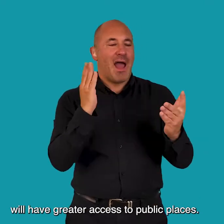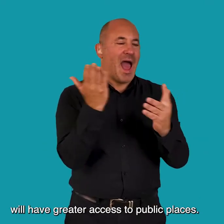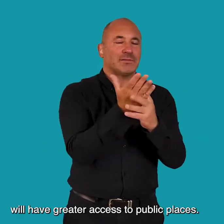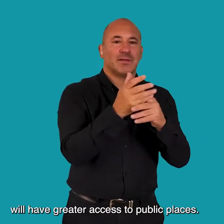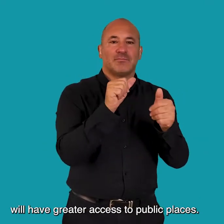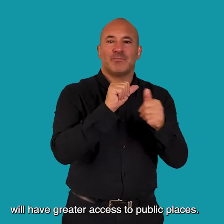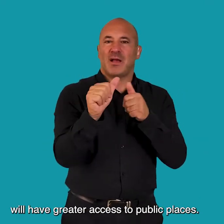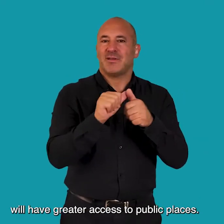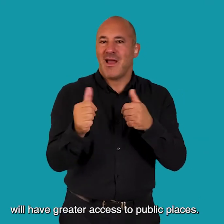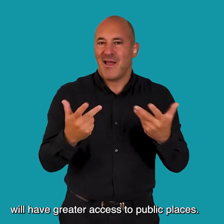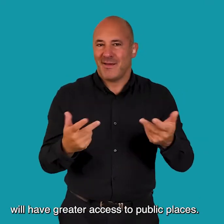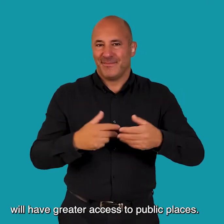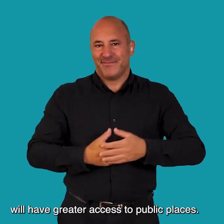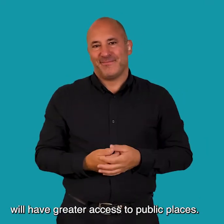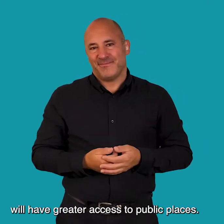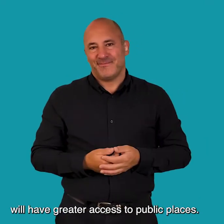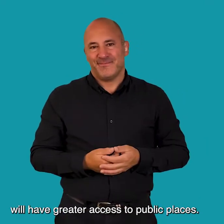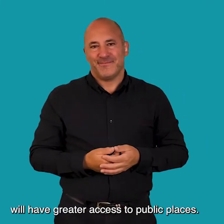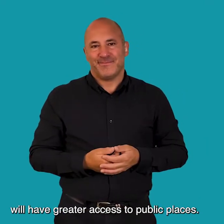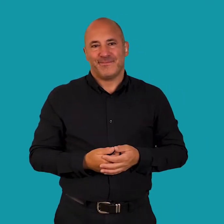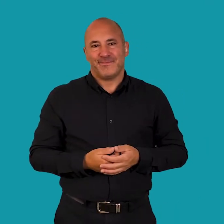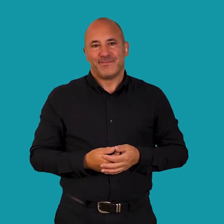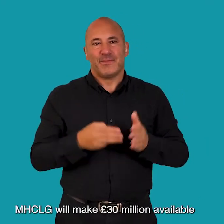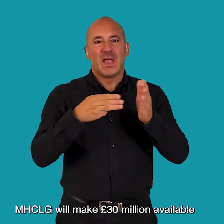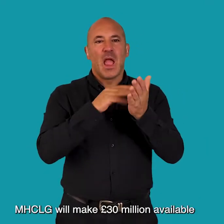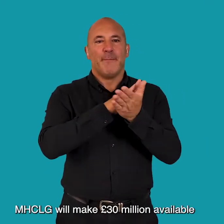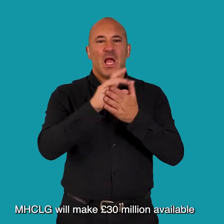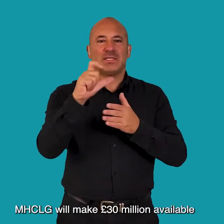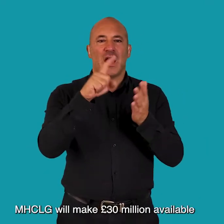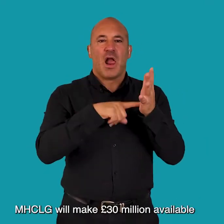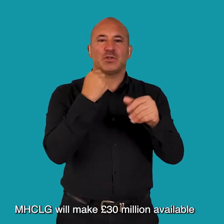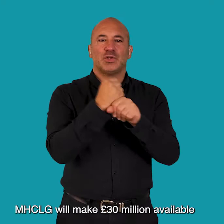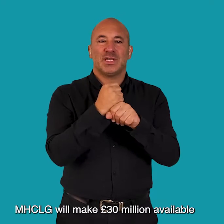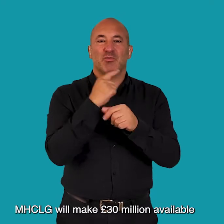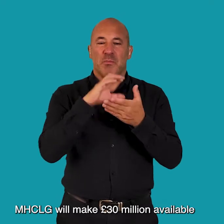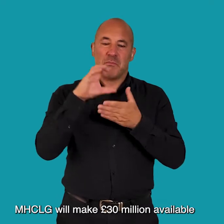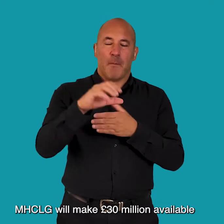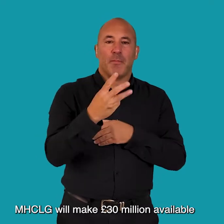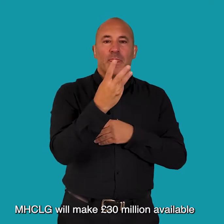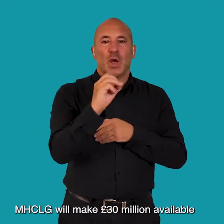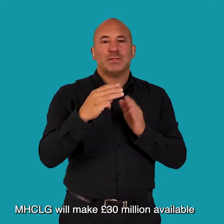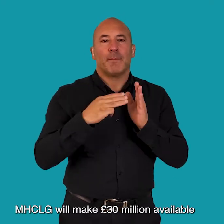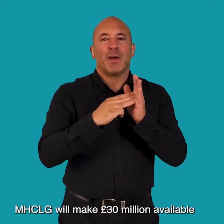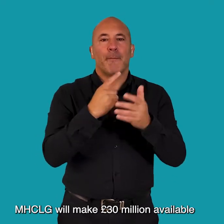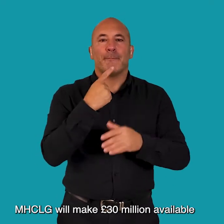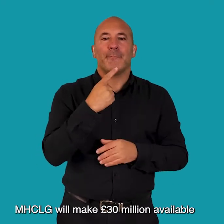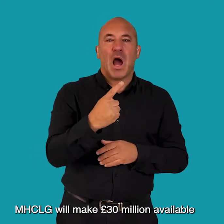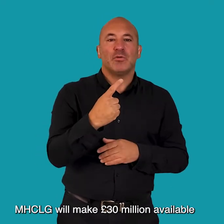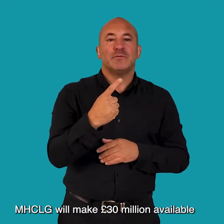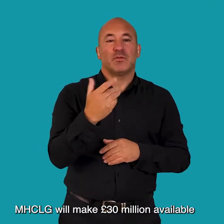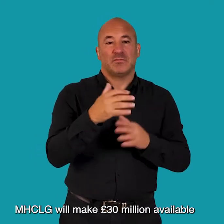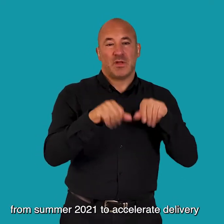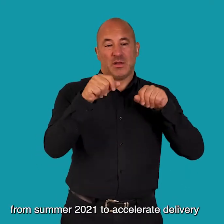greater access to public places. MHCLG will make £30 million available from